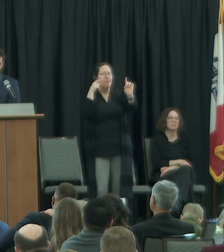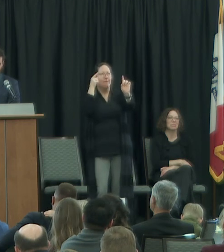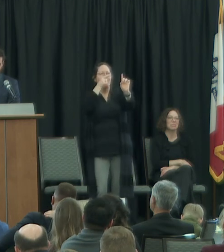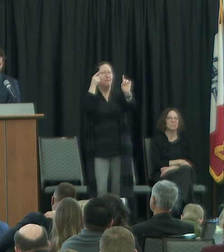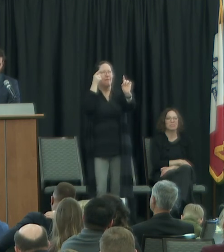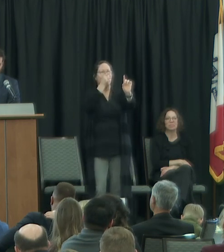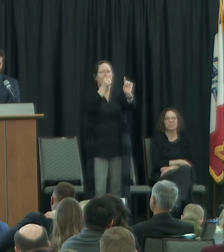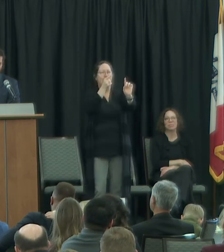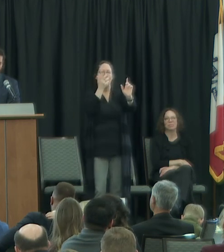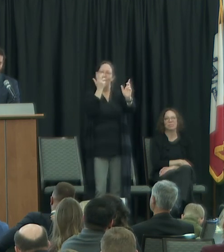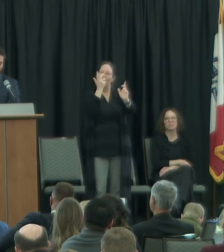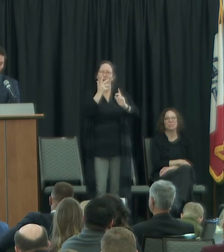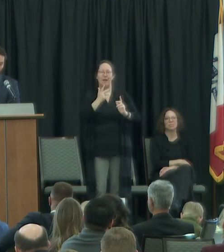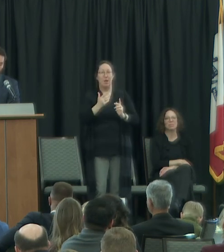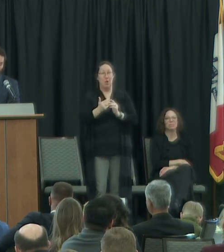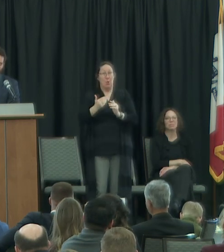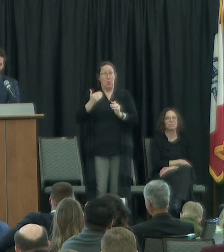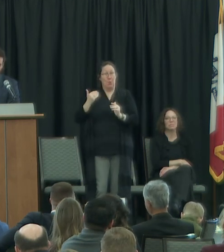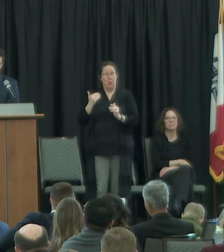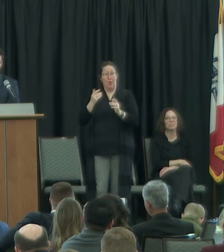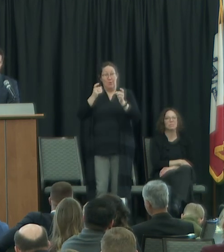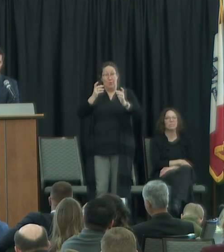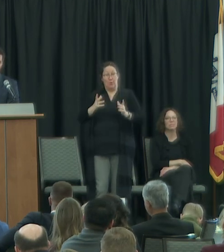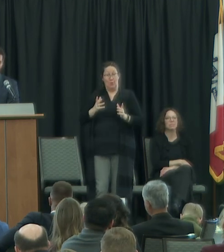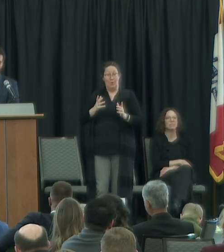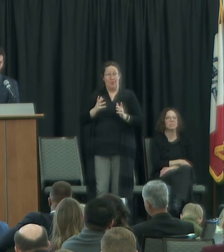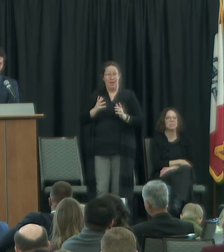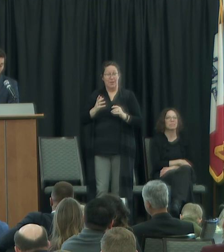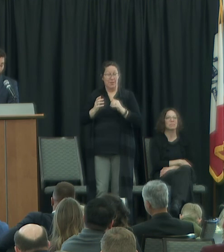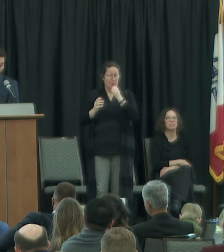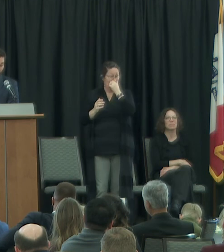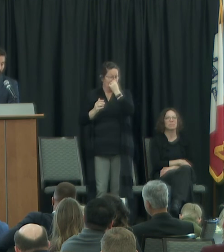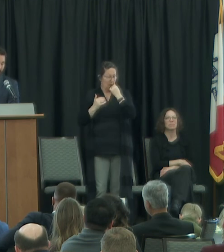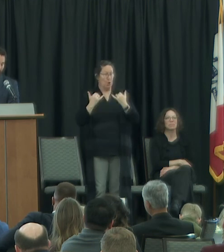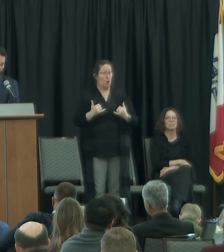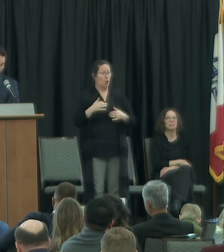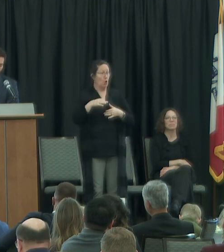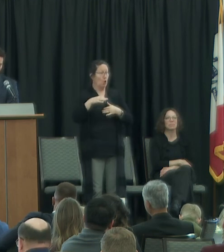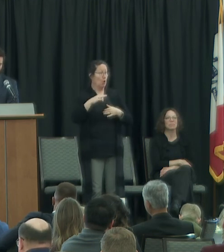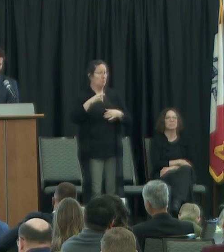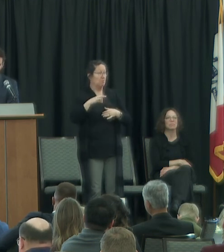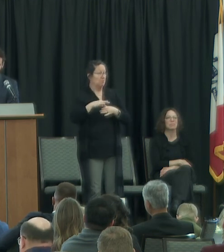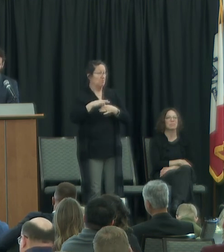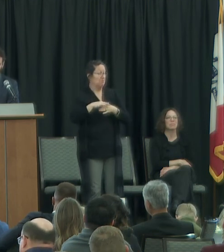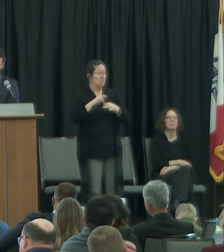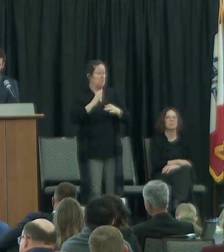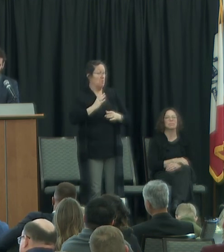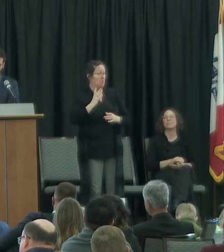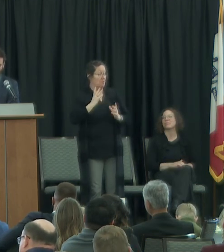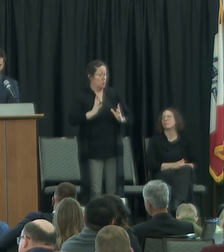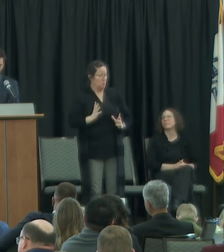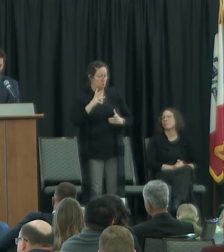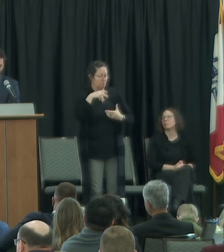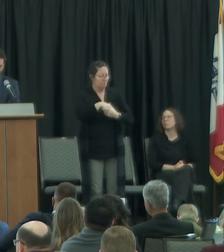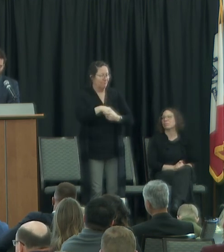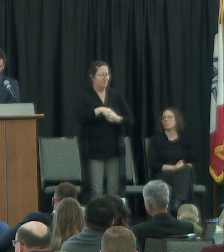is something that previous supervisors and current elected officials who are here have helped us to